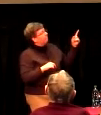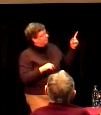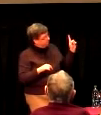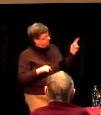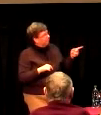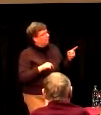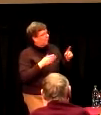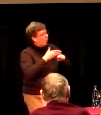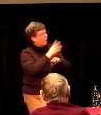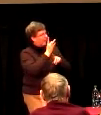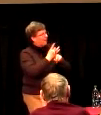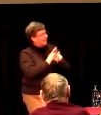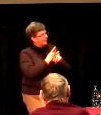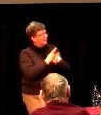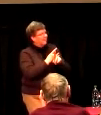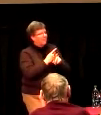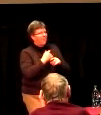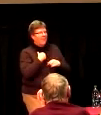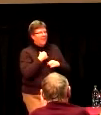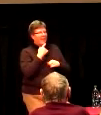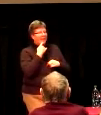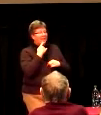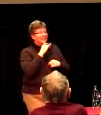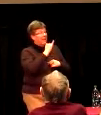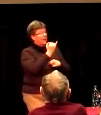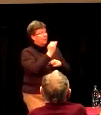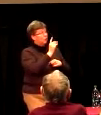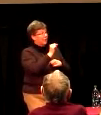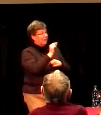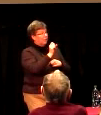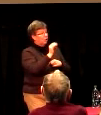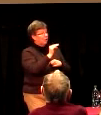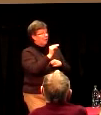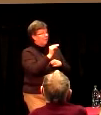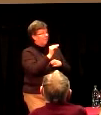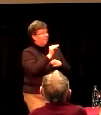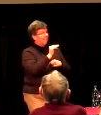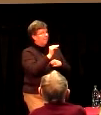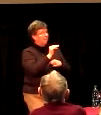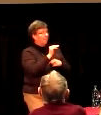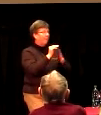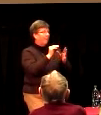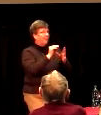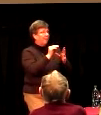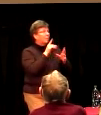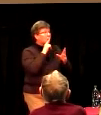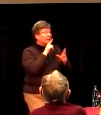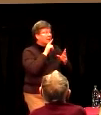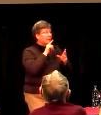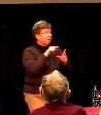I'm also saying jet stream like there's one, and in the U.S. we tend to be pretty,